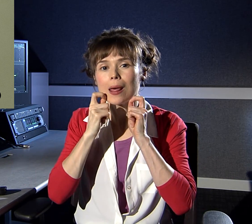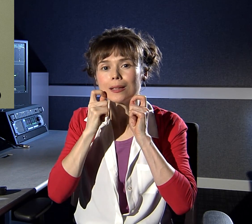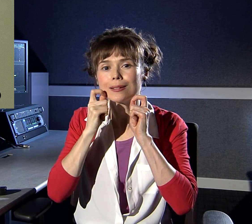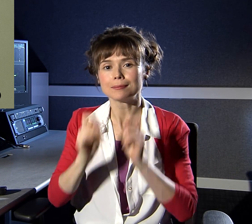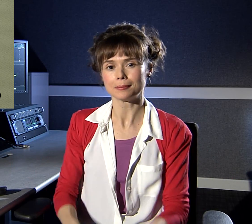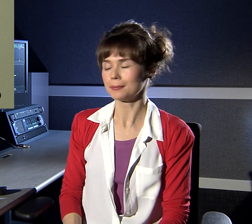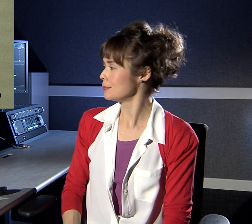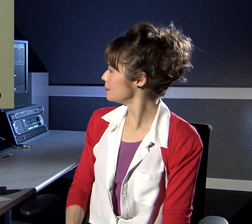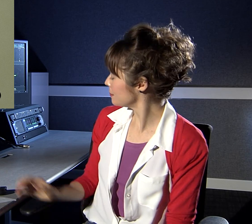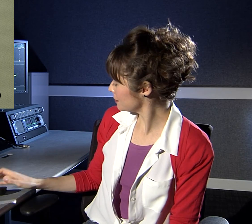and this is his sign name.